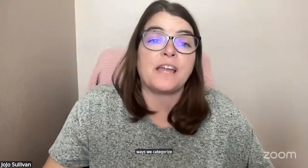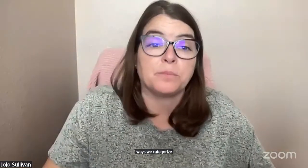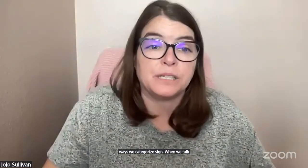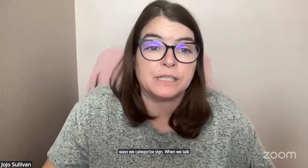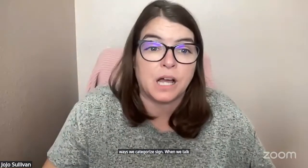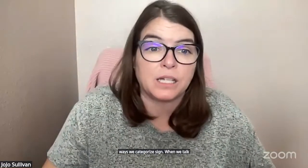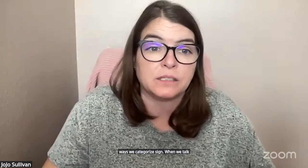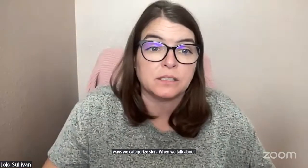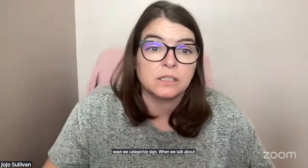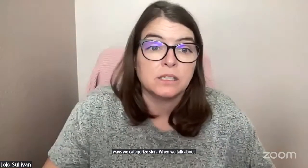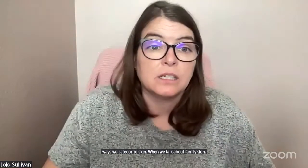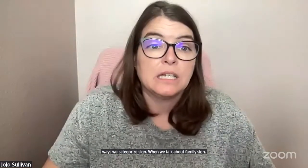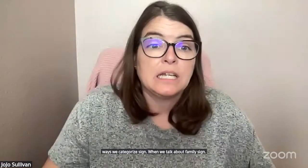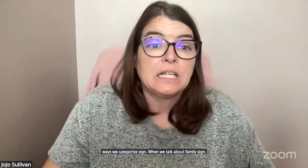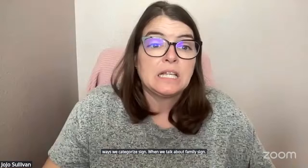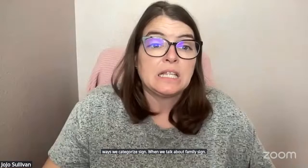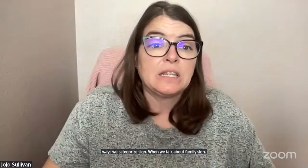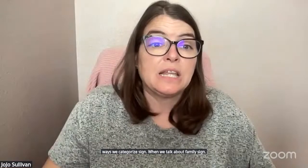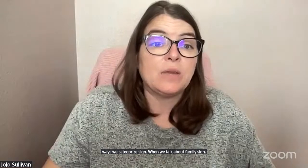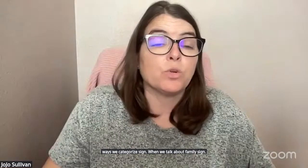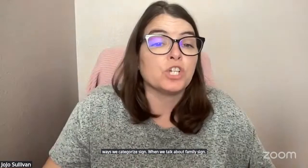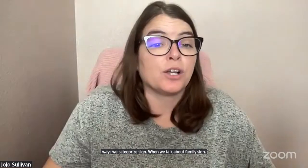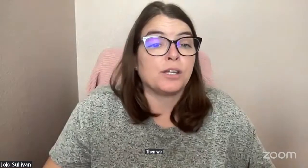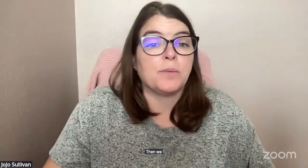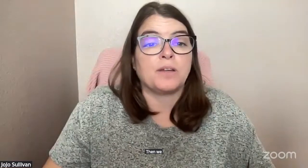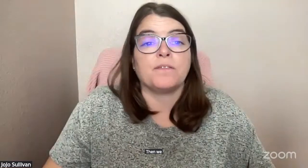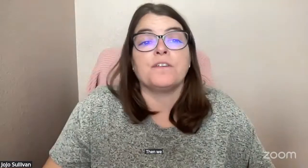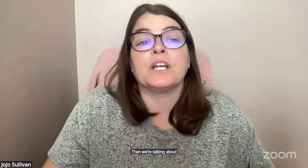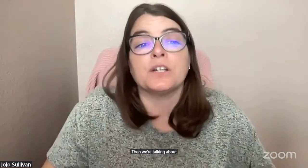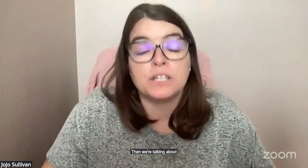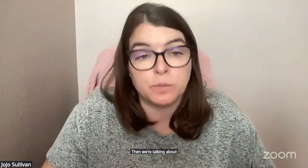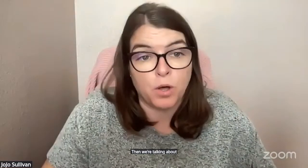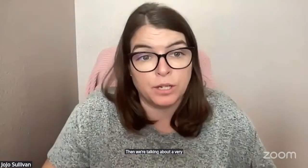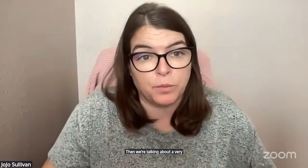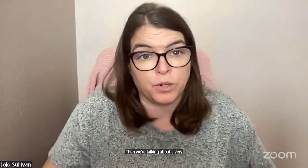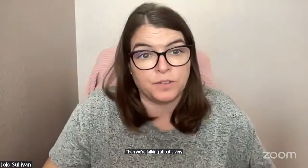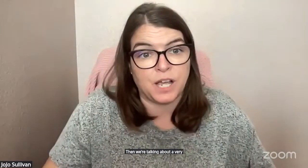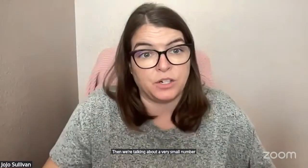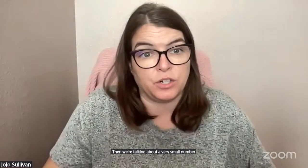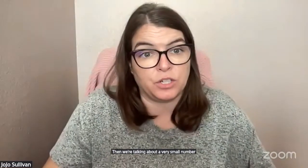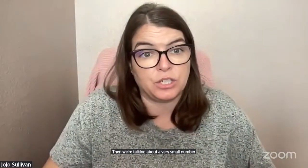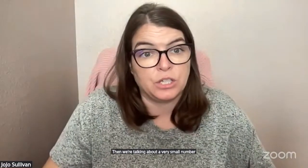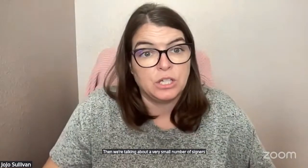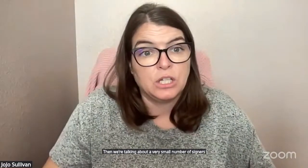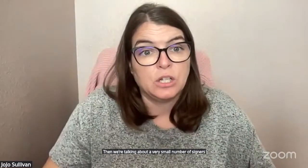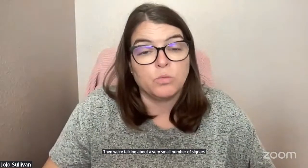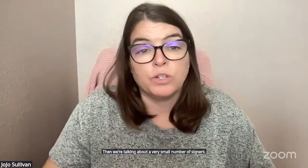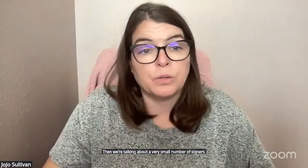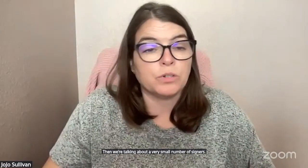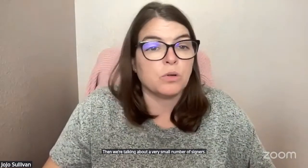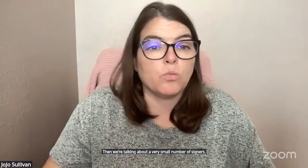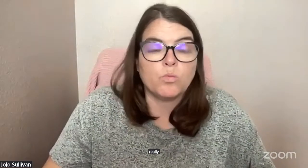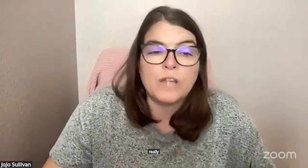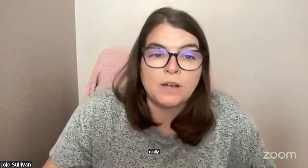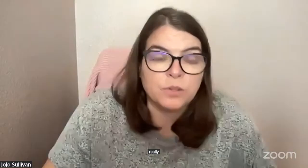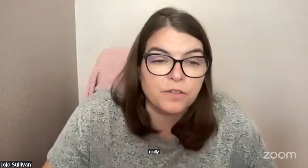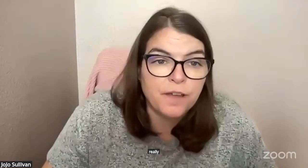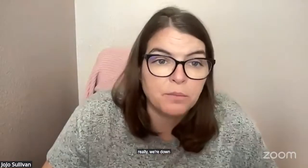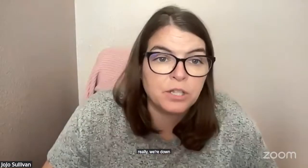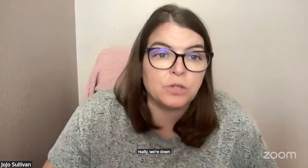family sign, then we're talking about a very small number of signers. Really, we're down to the family unit